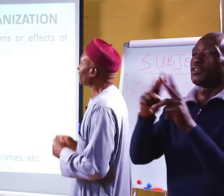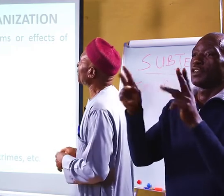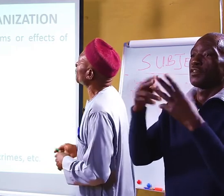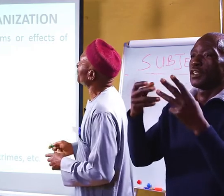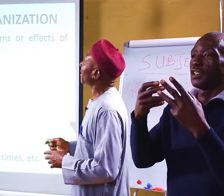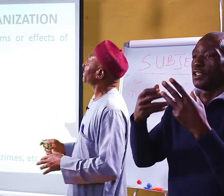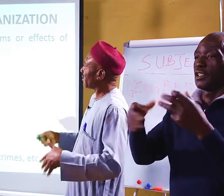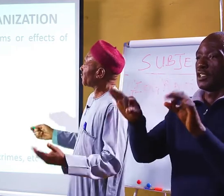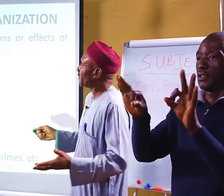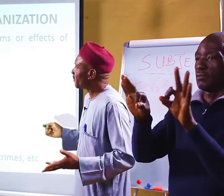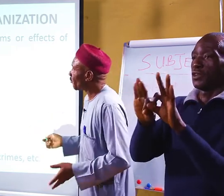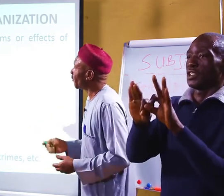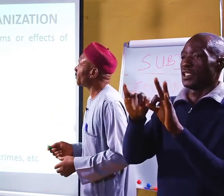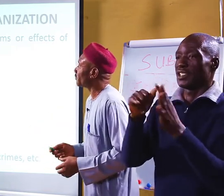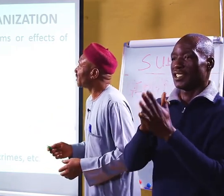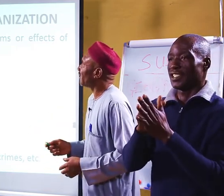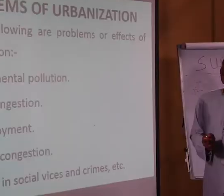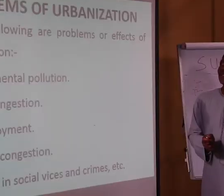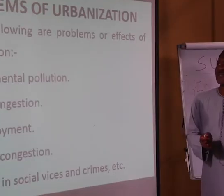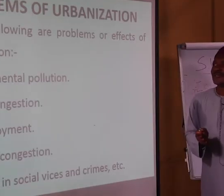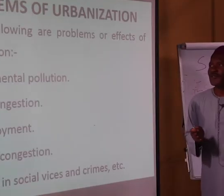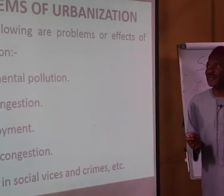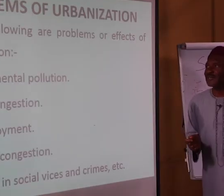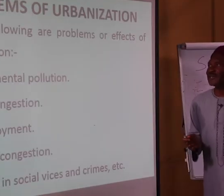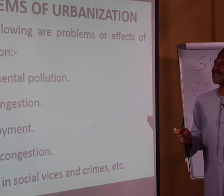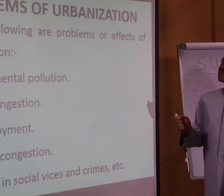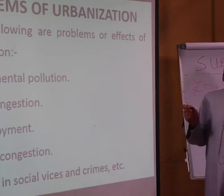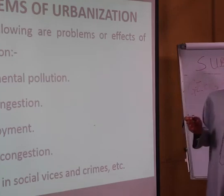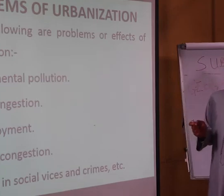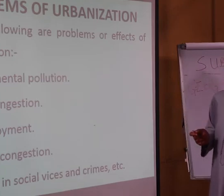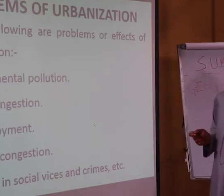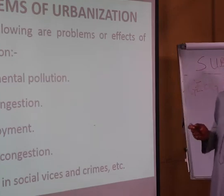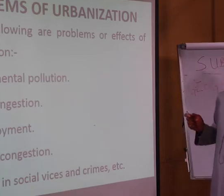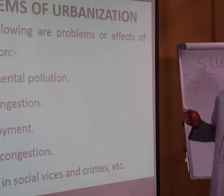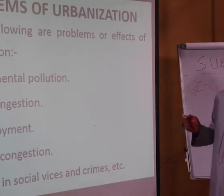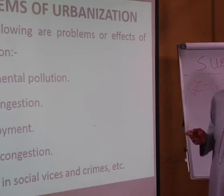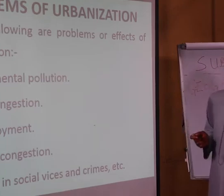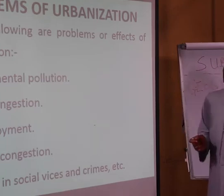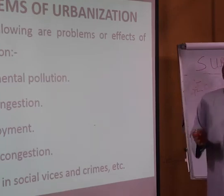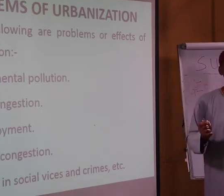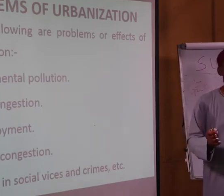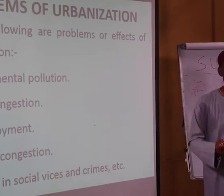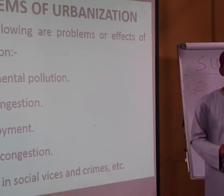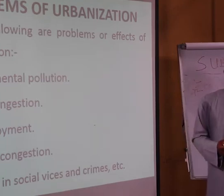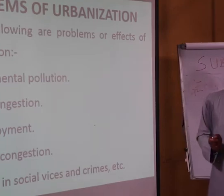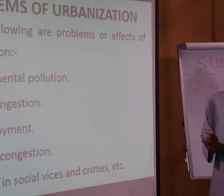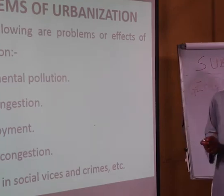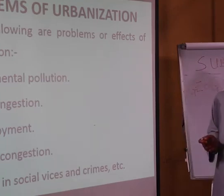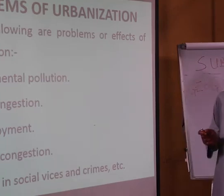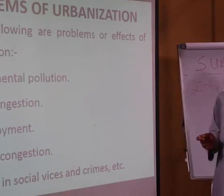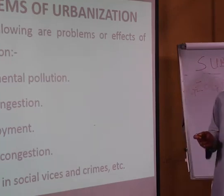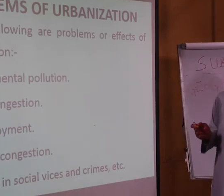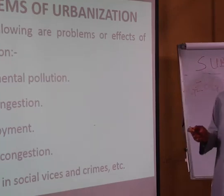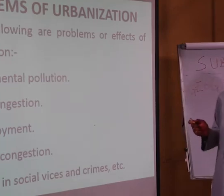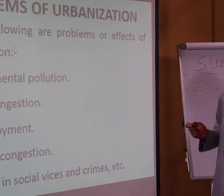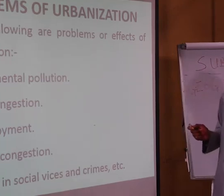important. Absence of that increased population. Students, let's quickly look at some of the problems of urbanization.